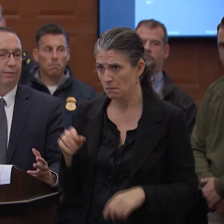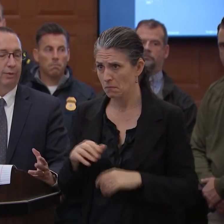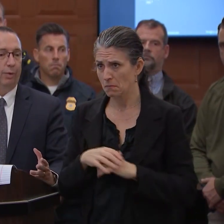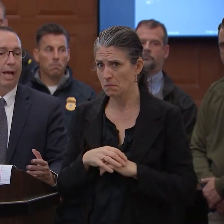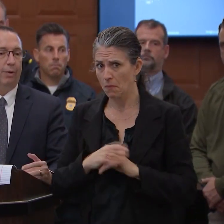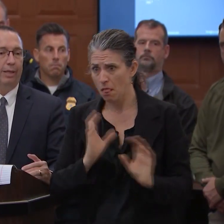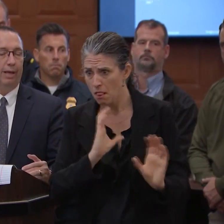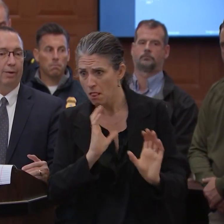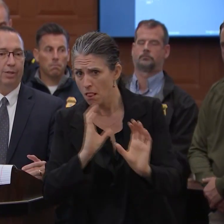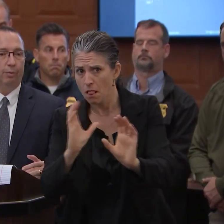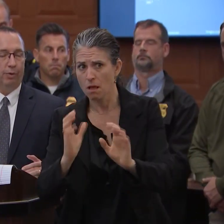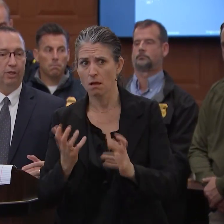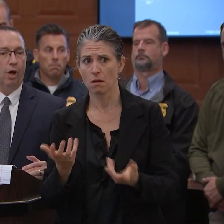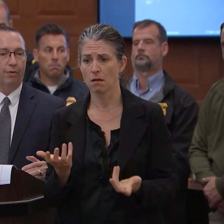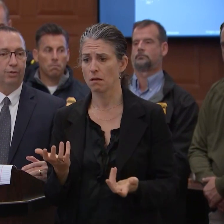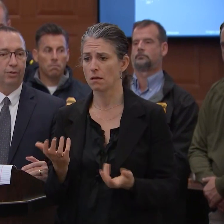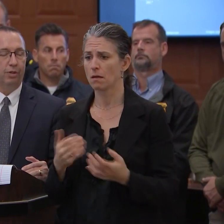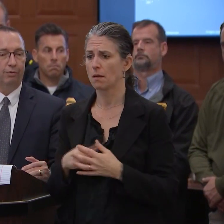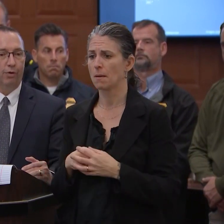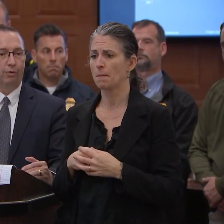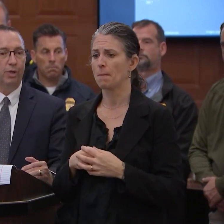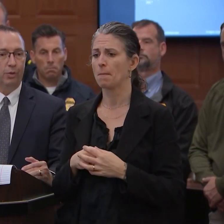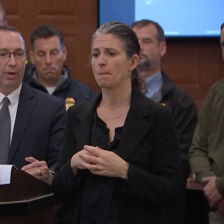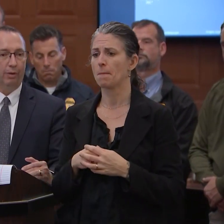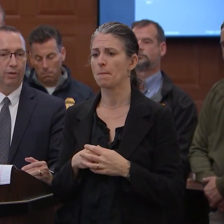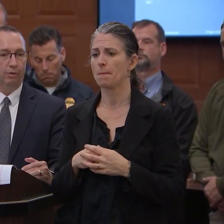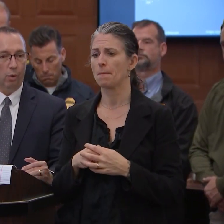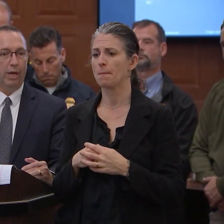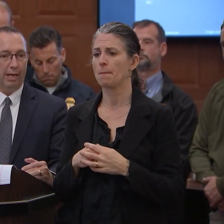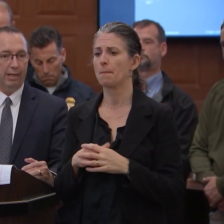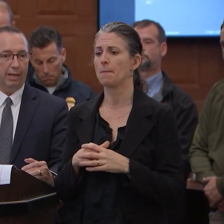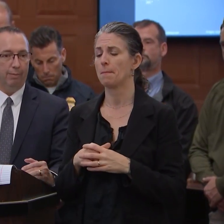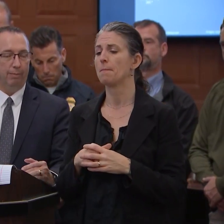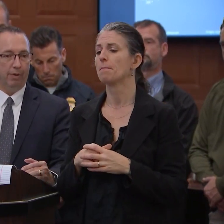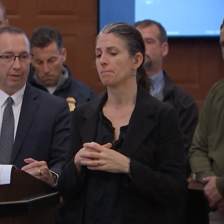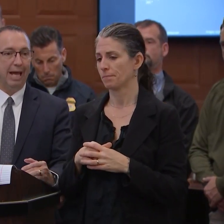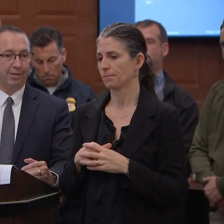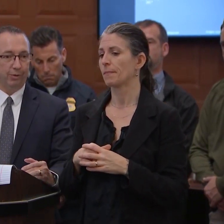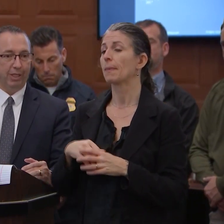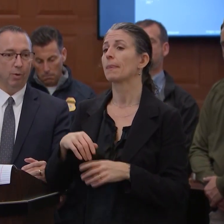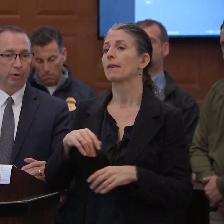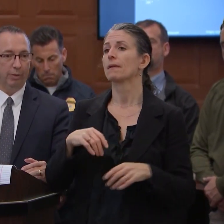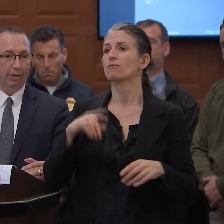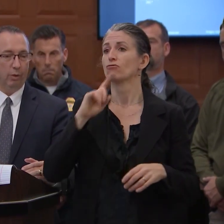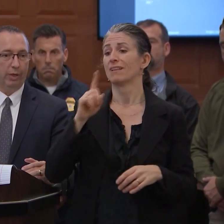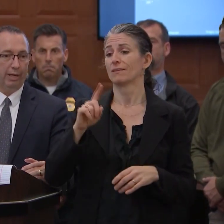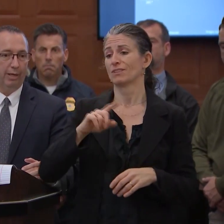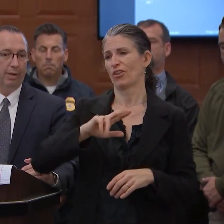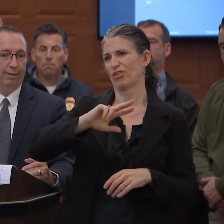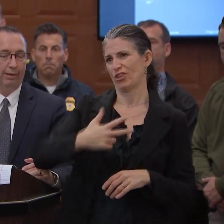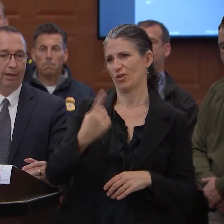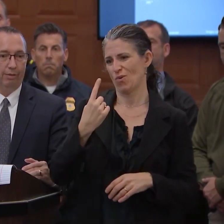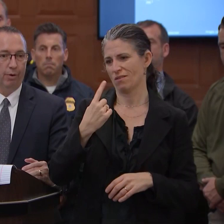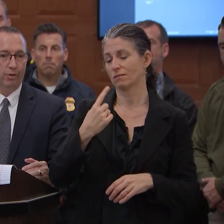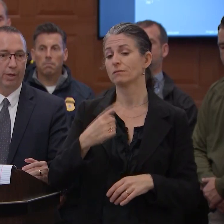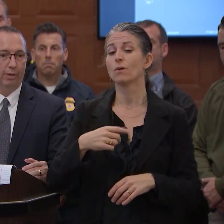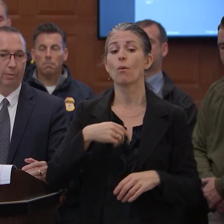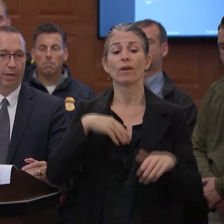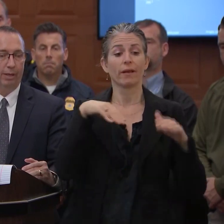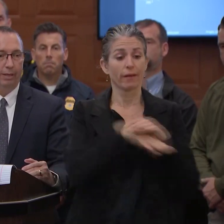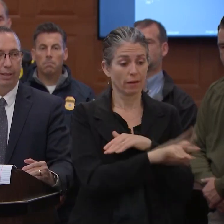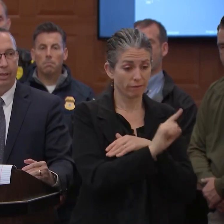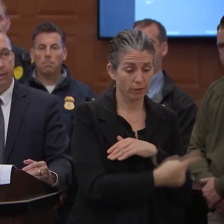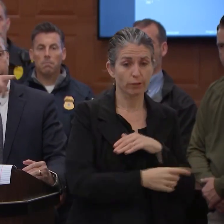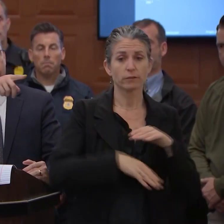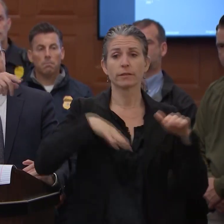So I think the reality there is that these officers in the first 3 trailers located him, but the tactical team ultimately located him, and I think that 3rd trailer.